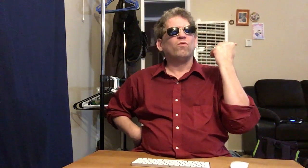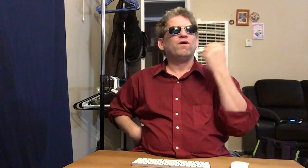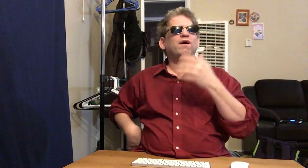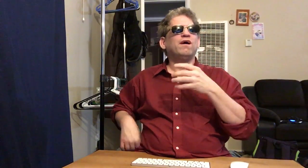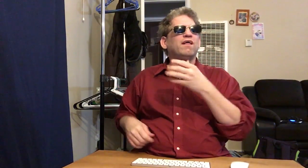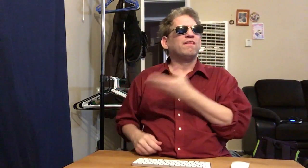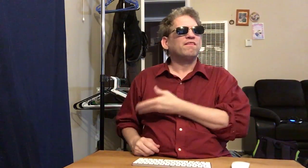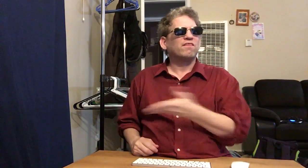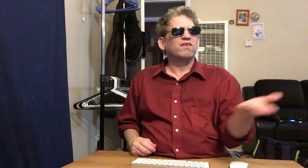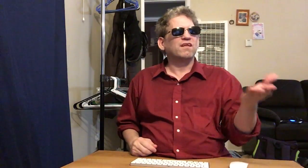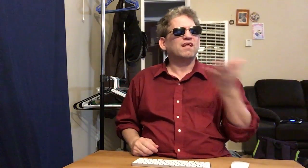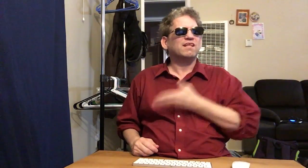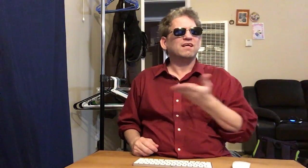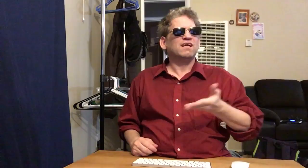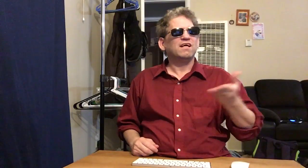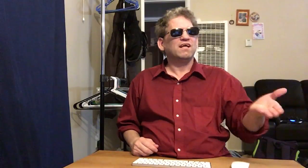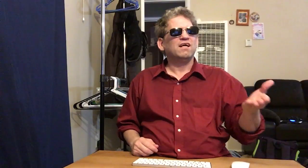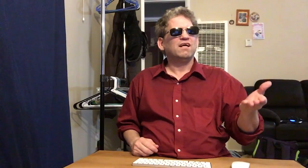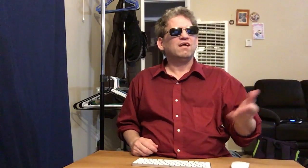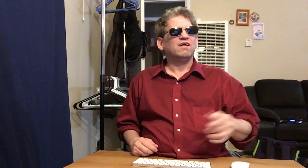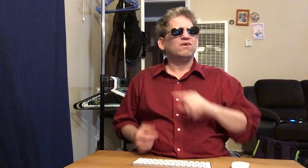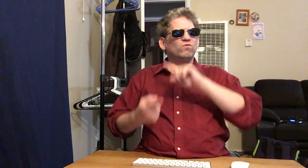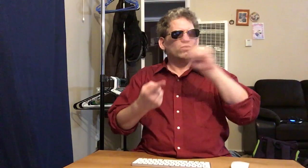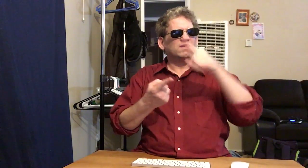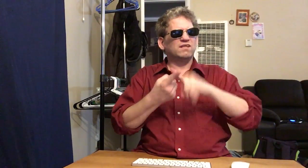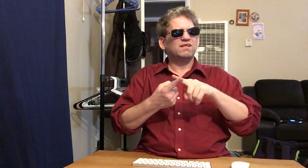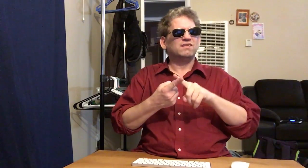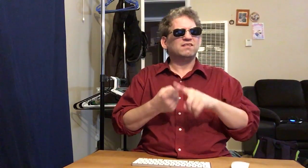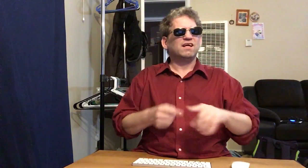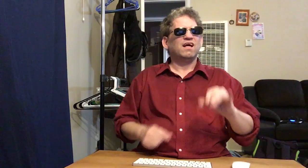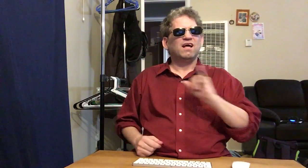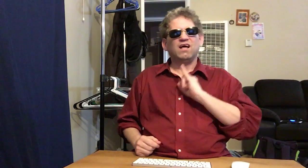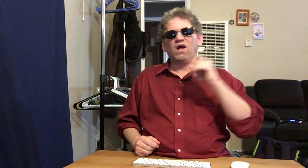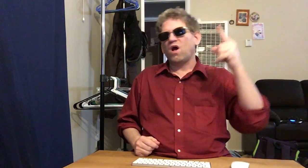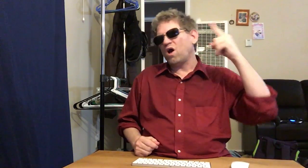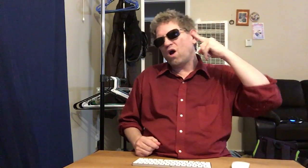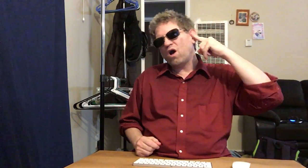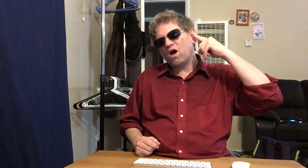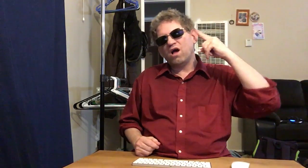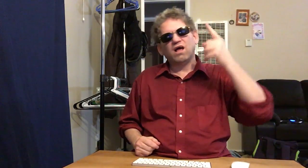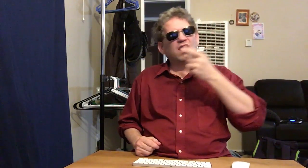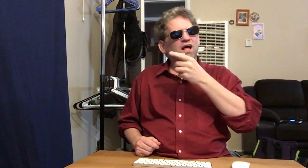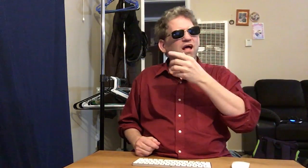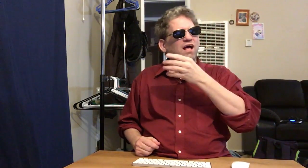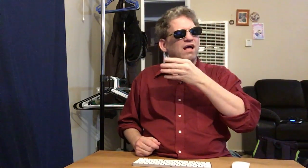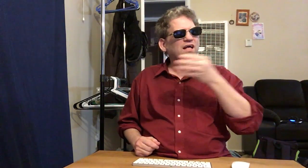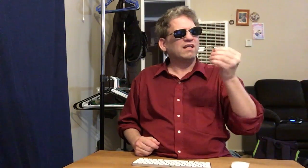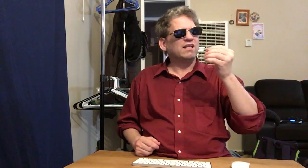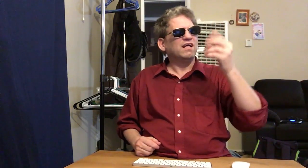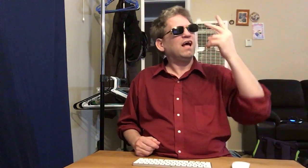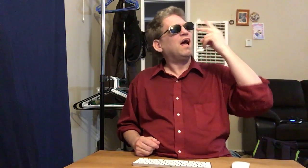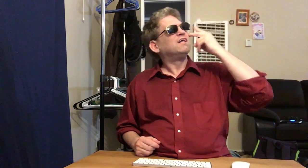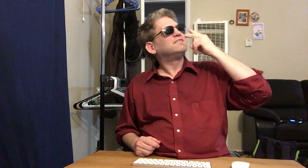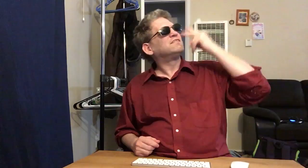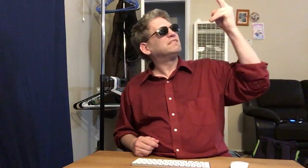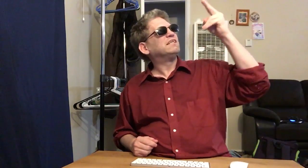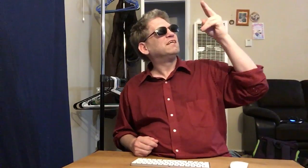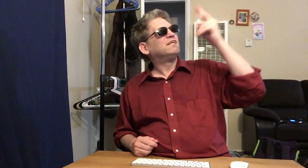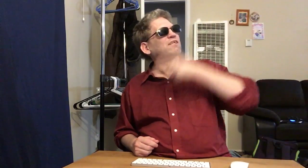Side effects, dizziness, sleepiness, weight gain, swelling of hands, don't drink alcohol while taking it. Don't drive or use machinery until you know how the